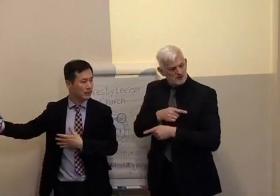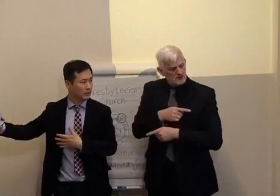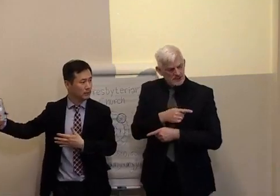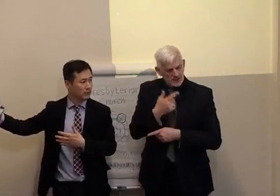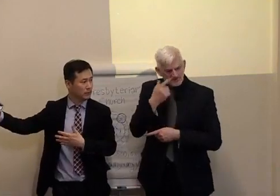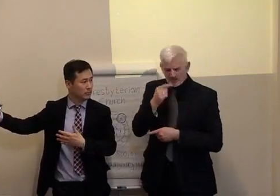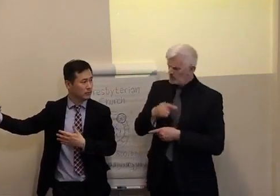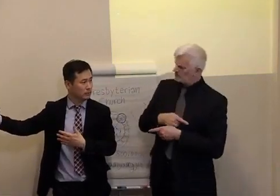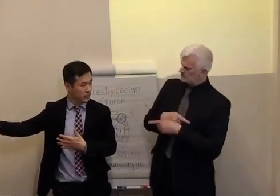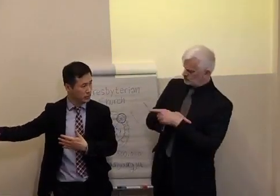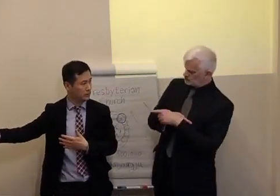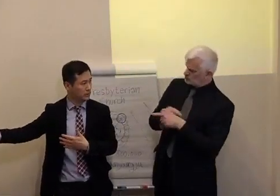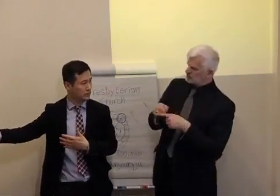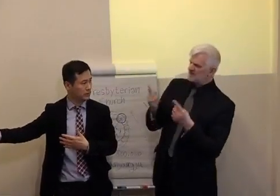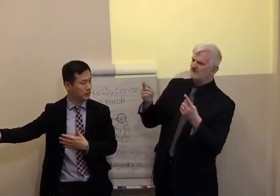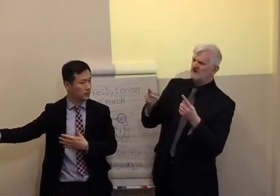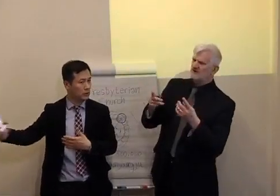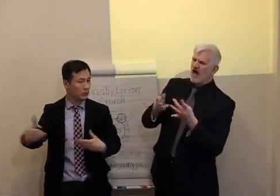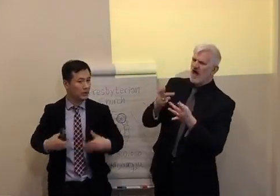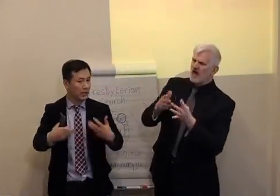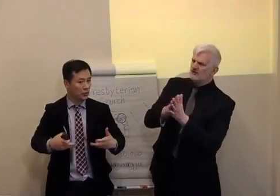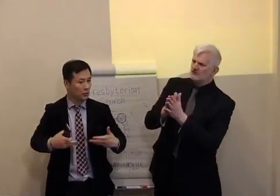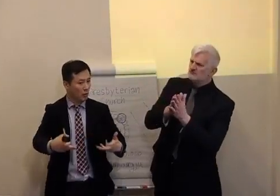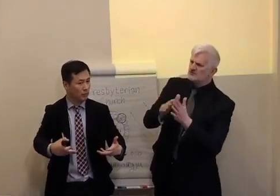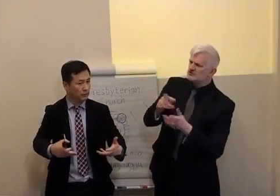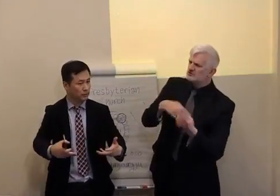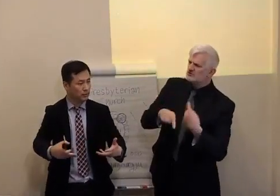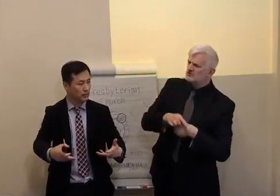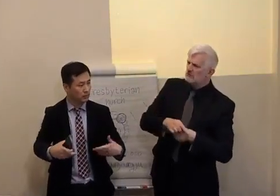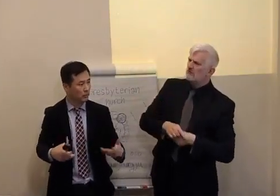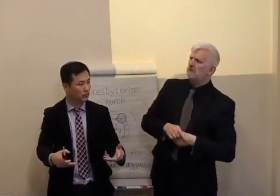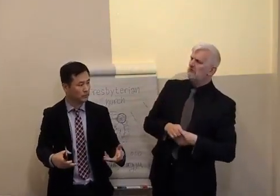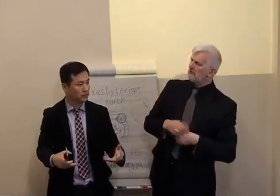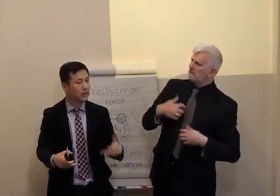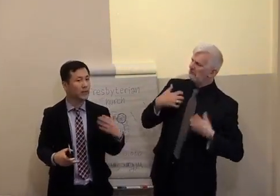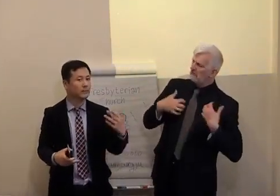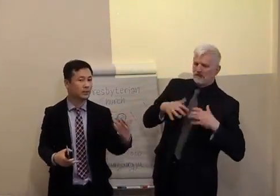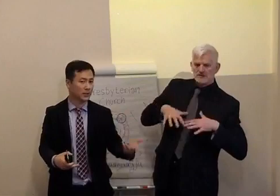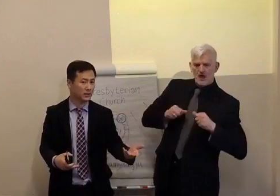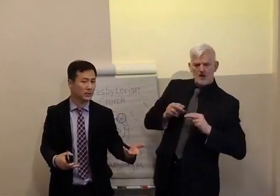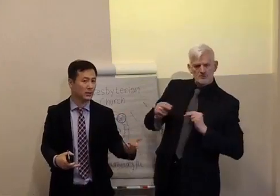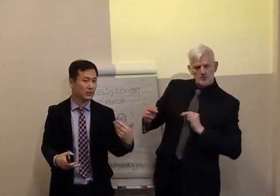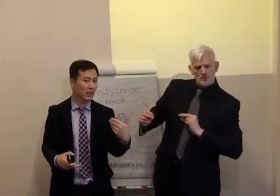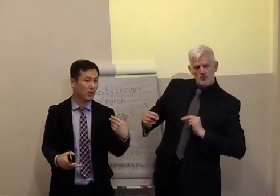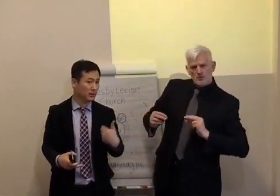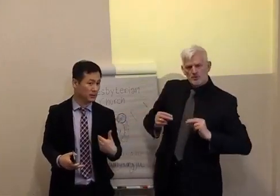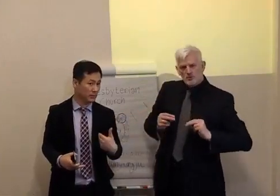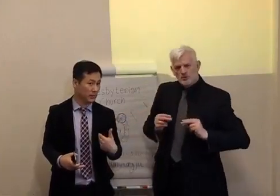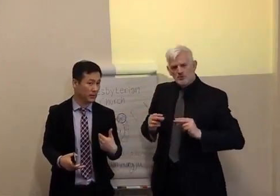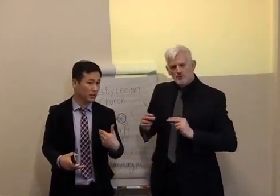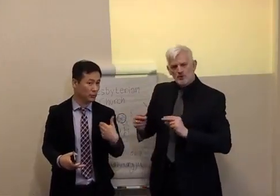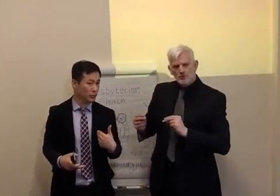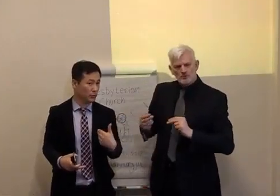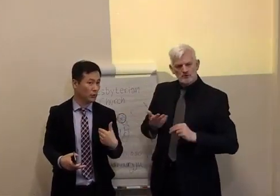other creatures. So he began to open and open. Even he now asked me to